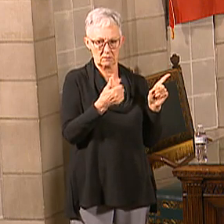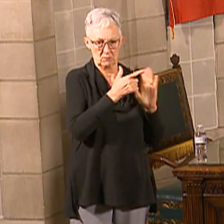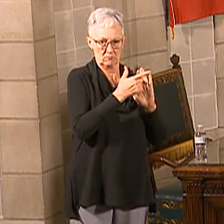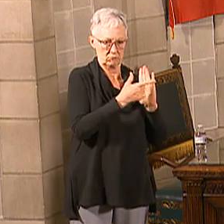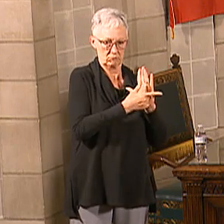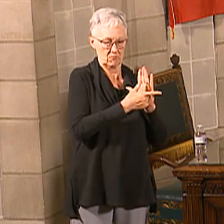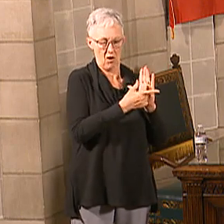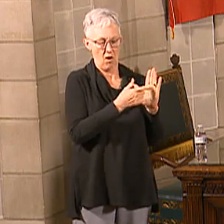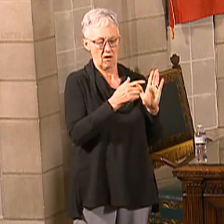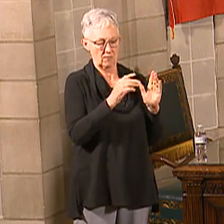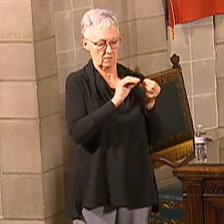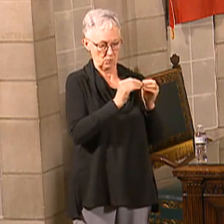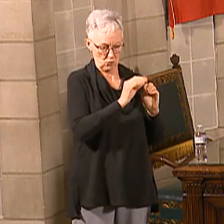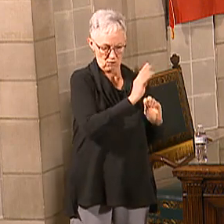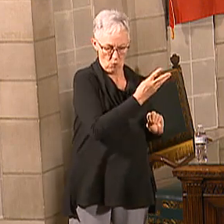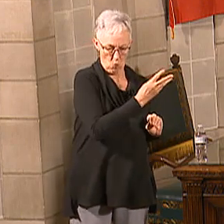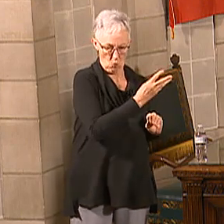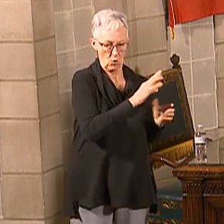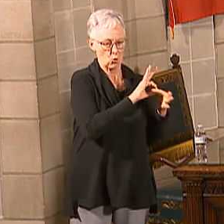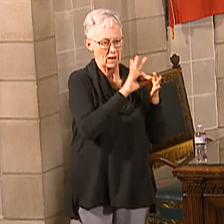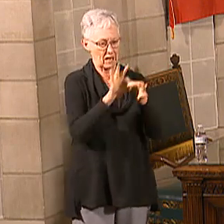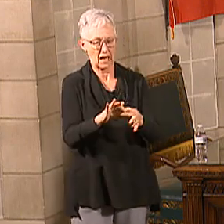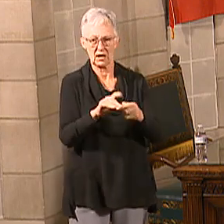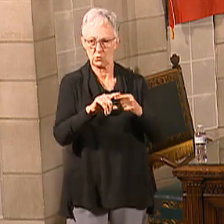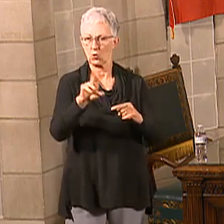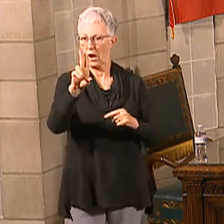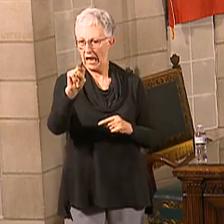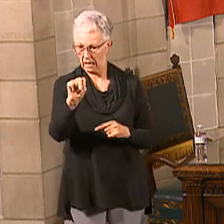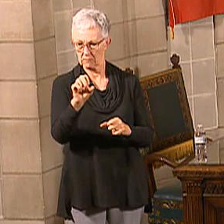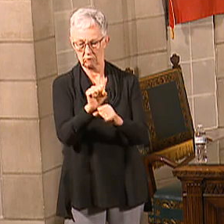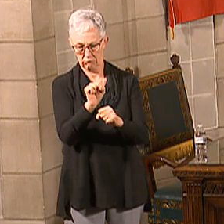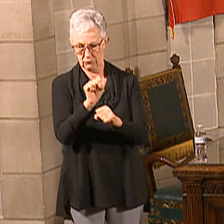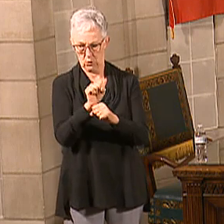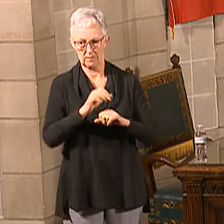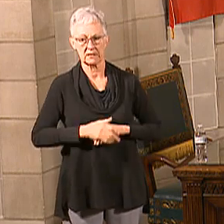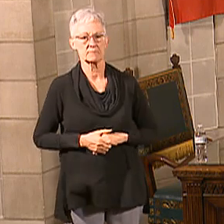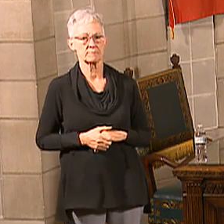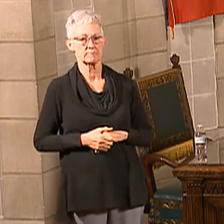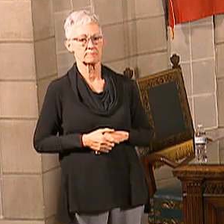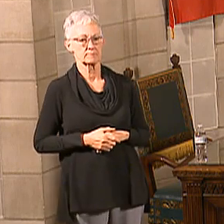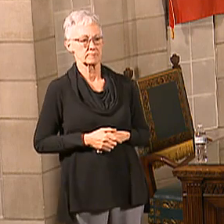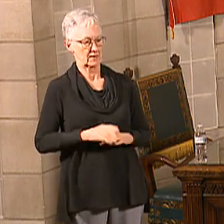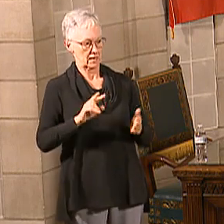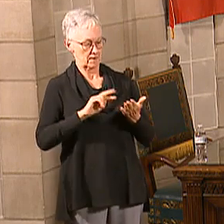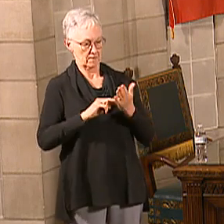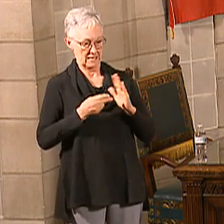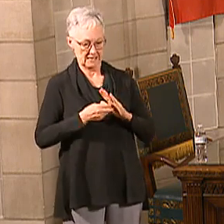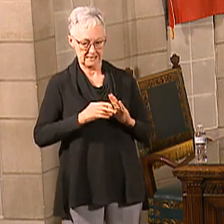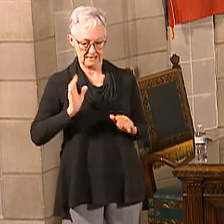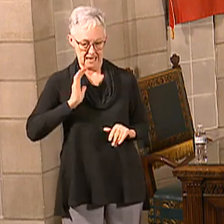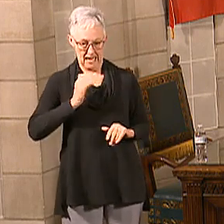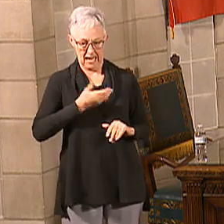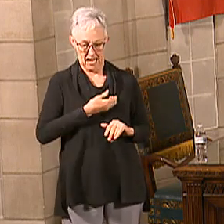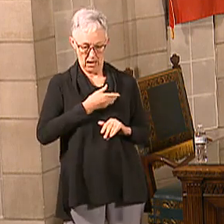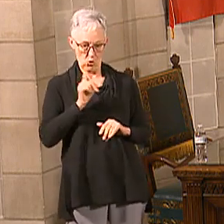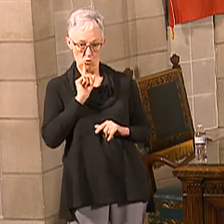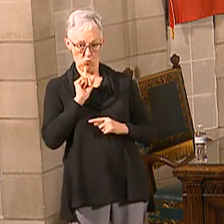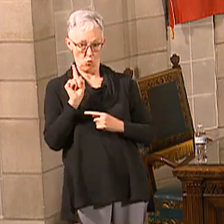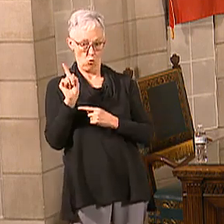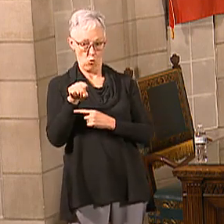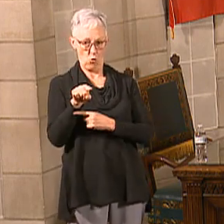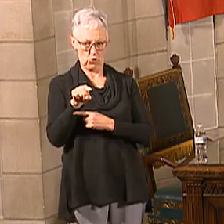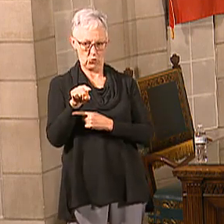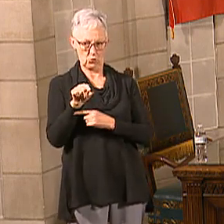with regard to our unemployment program. And what this executive order does is it updates our executive order for what was passed